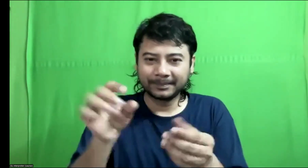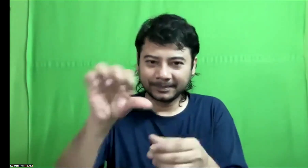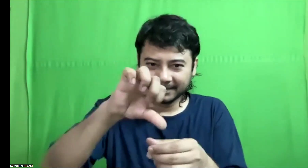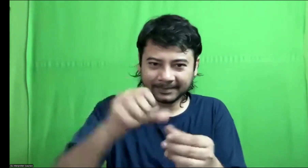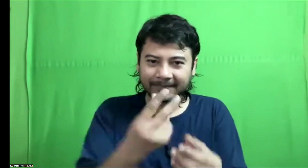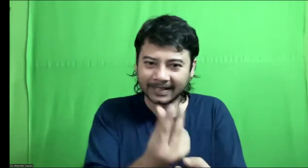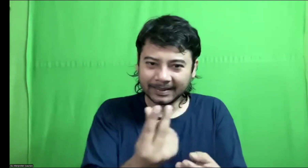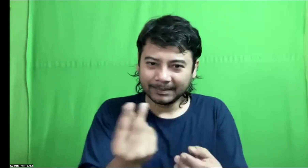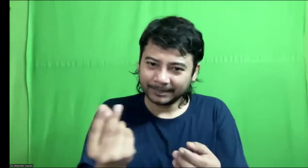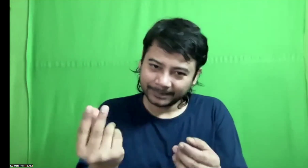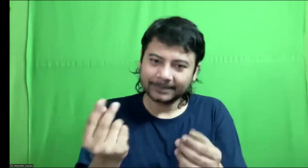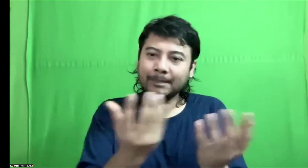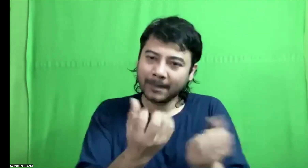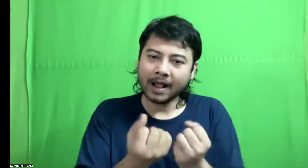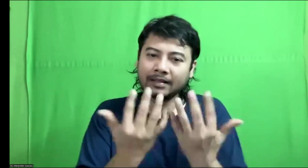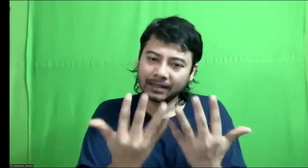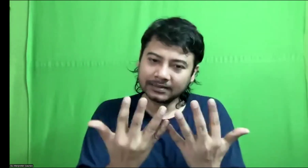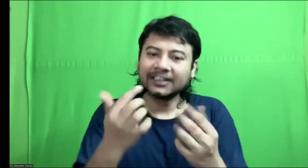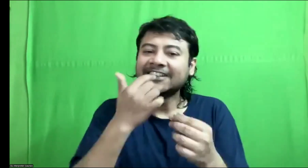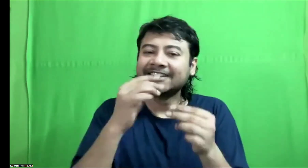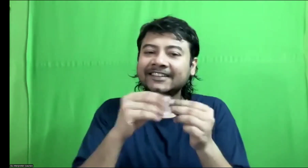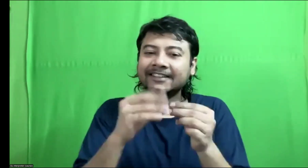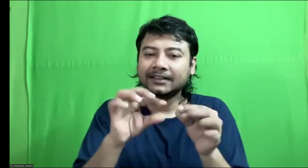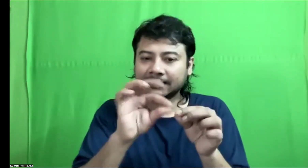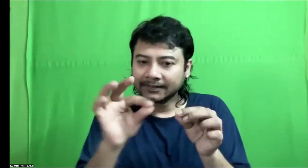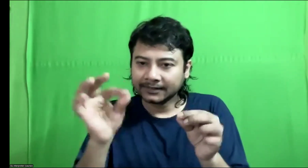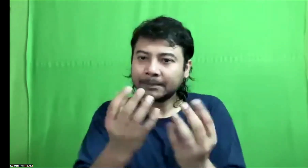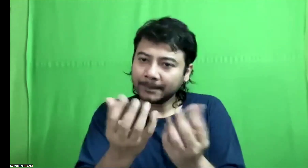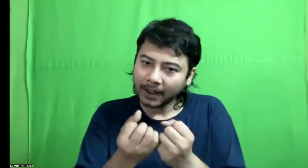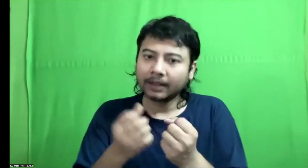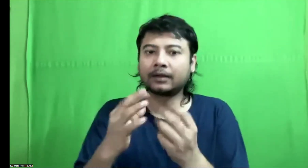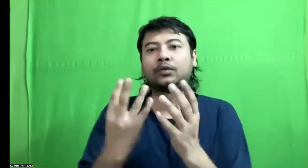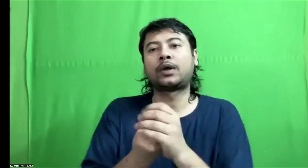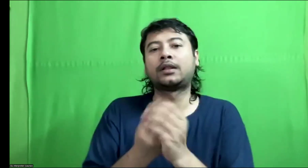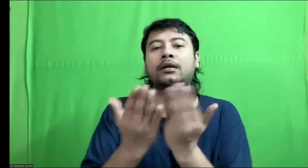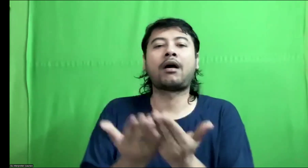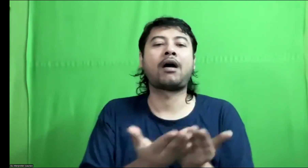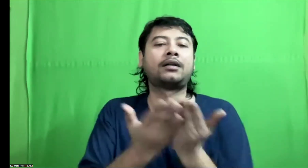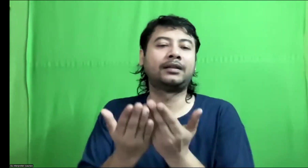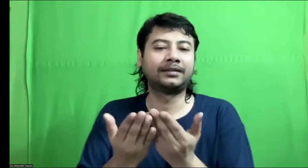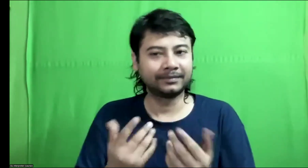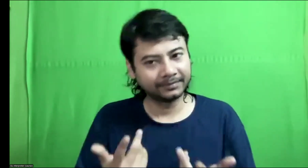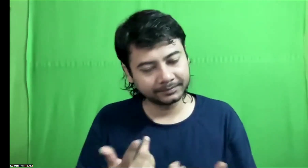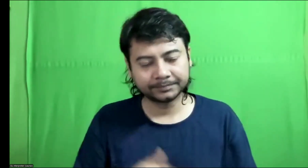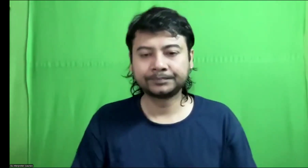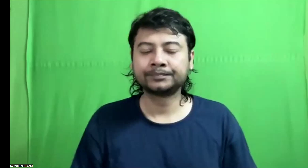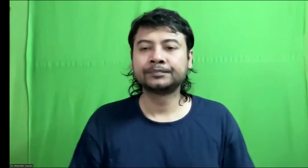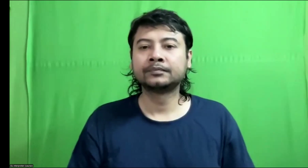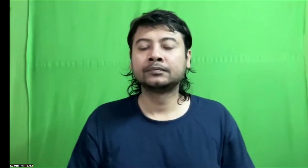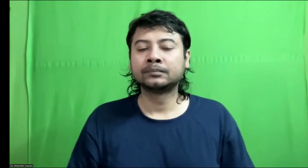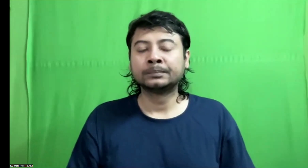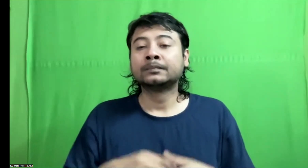apartment. We discuss with our friends and we have a small table. And on that table, we put the picture of the